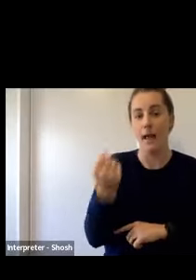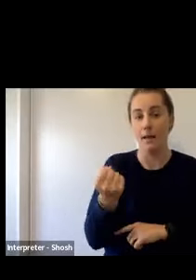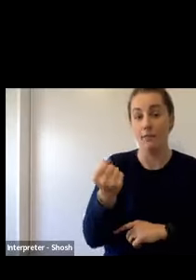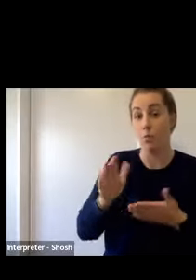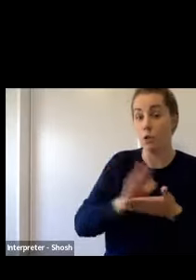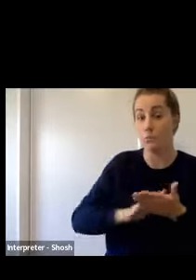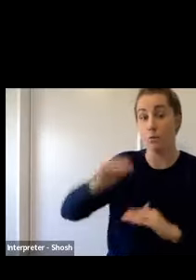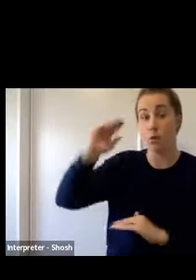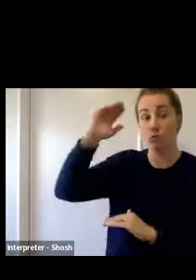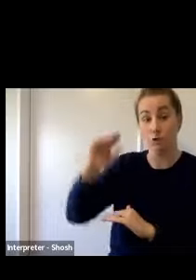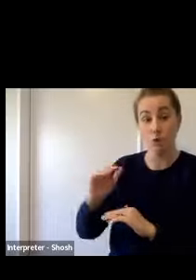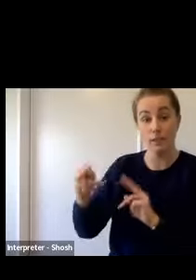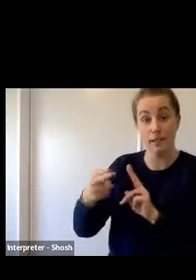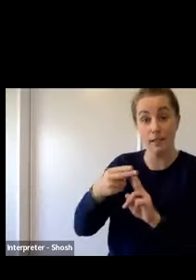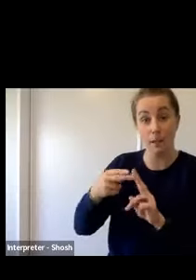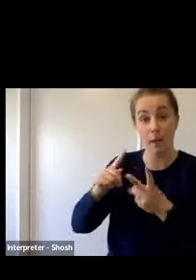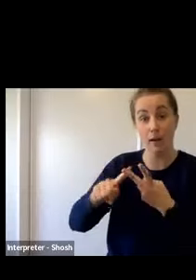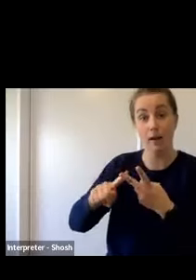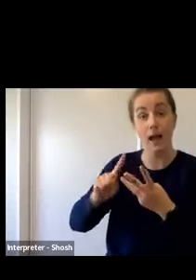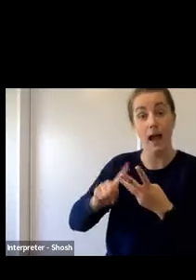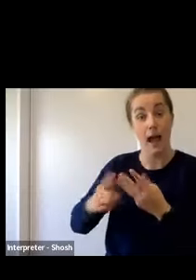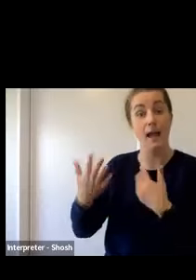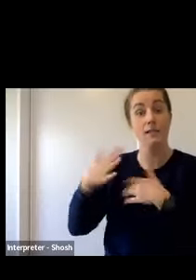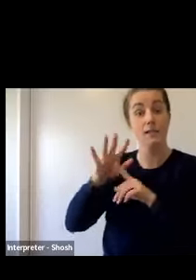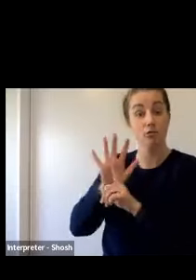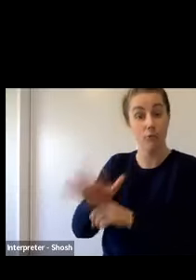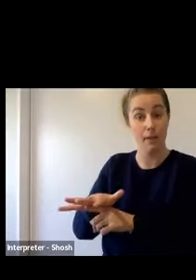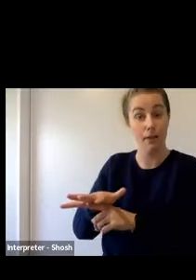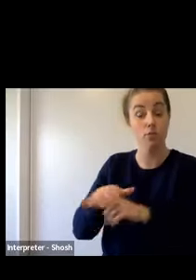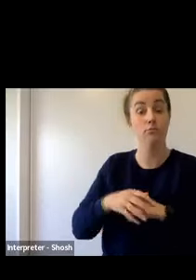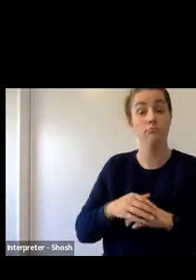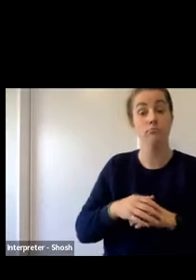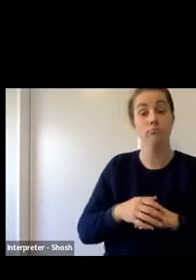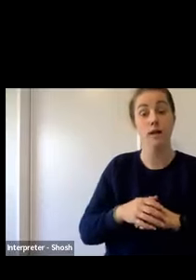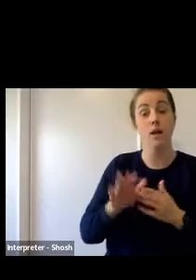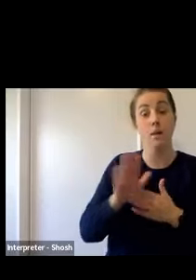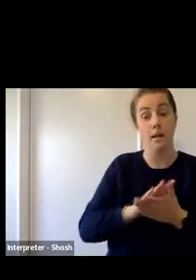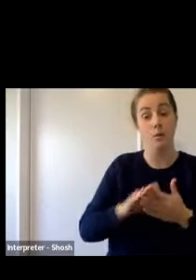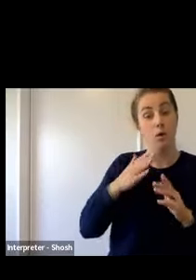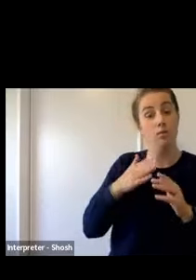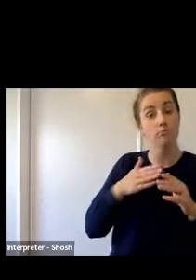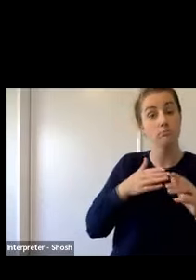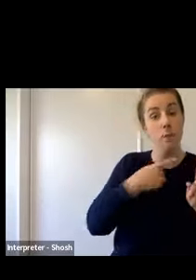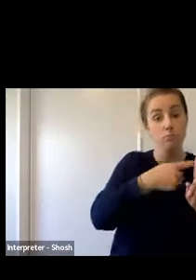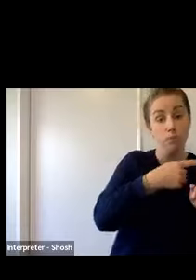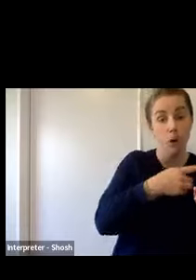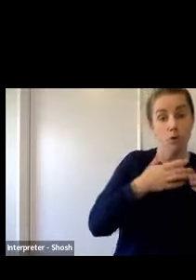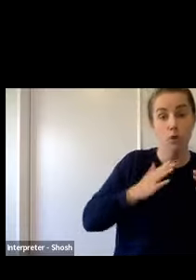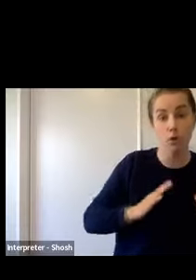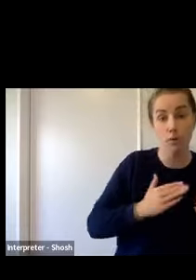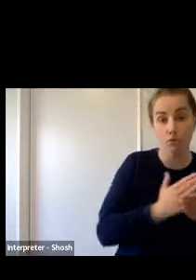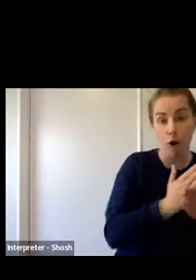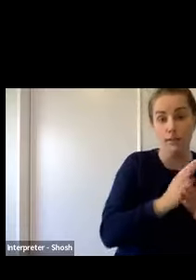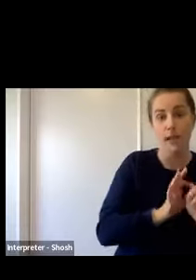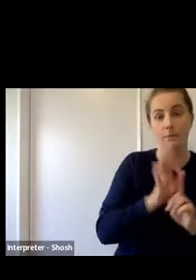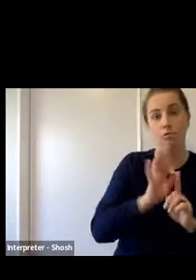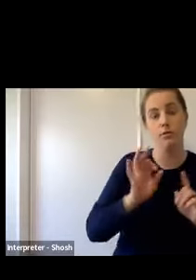will reduce stigma and discrimination, and thus promote human rights and improve the quality of life for many